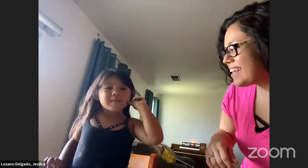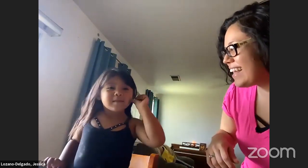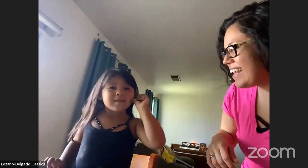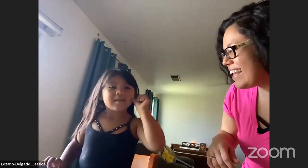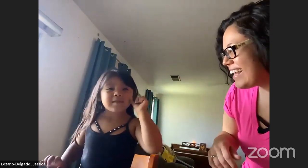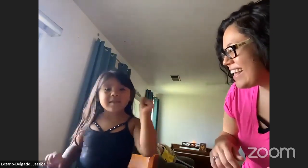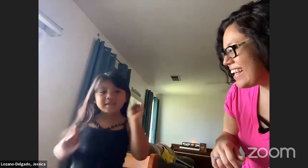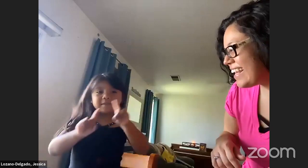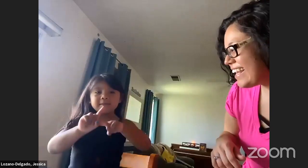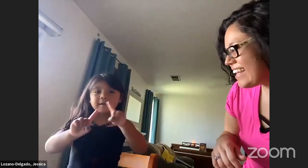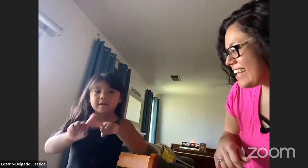Apple.